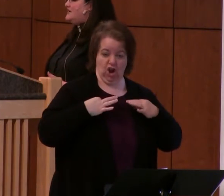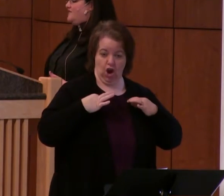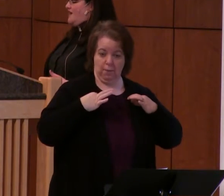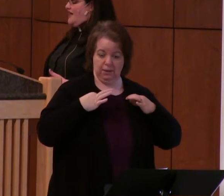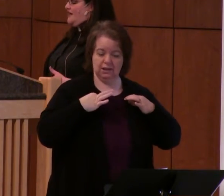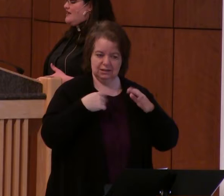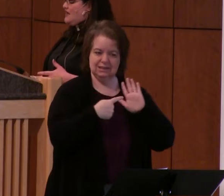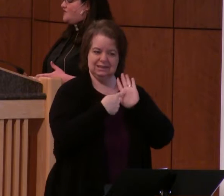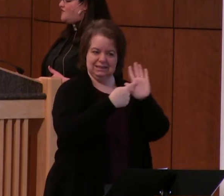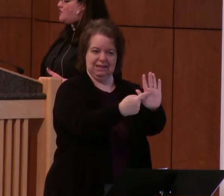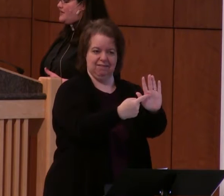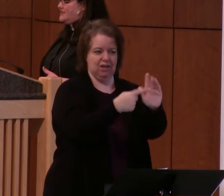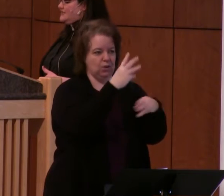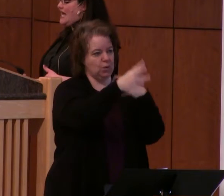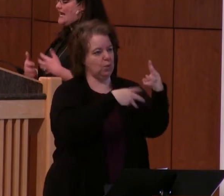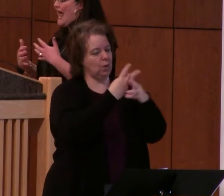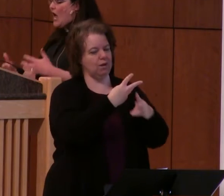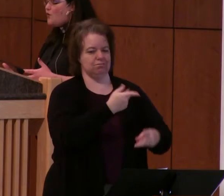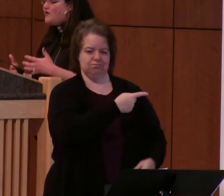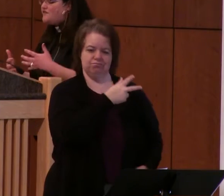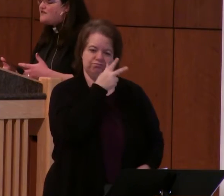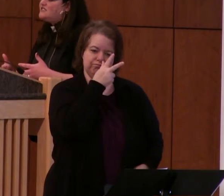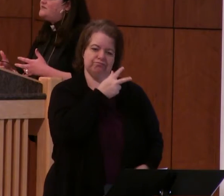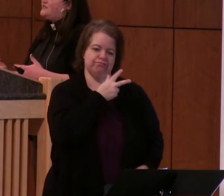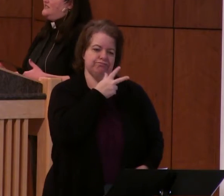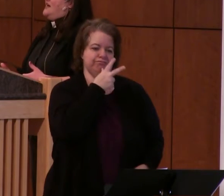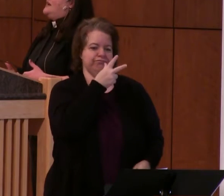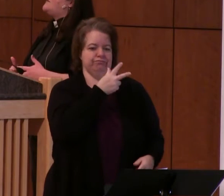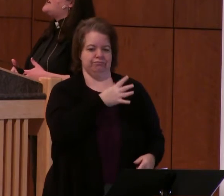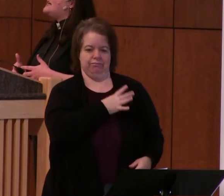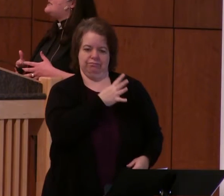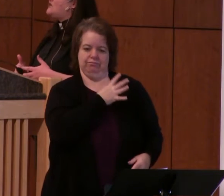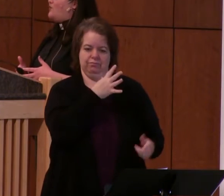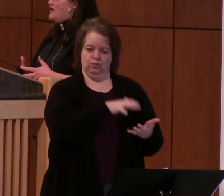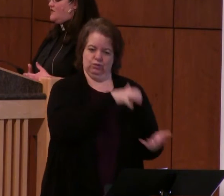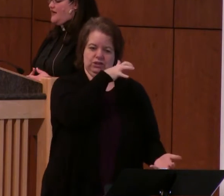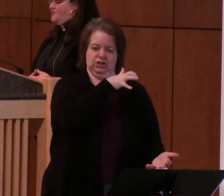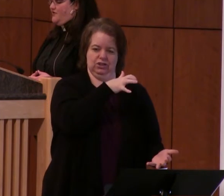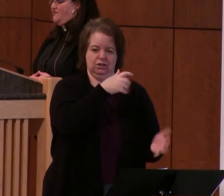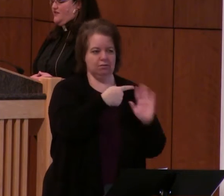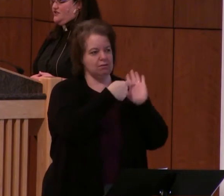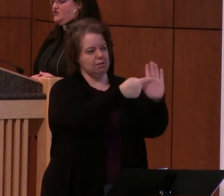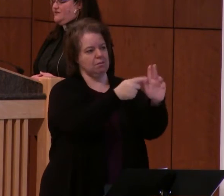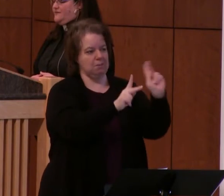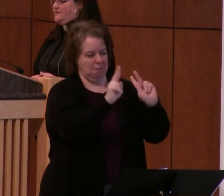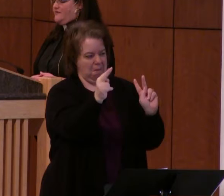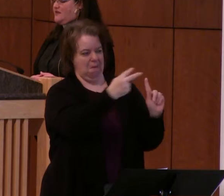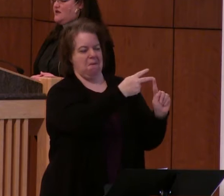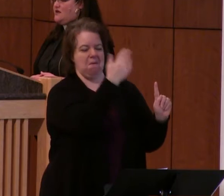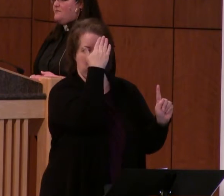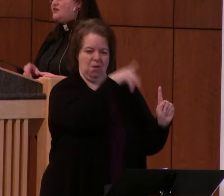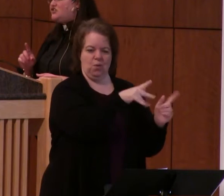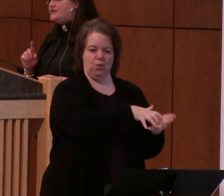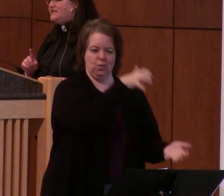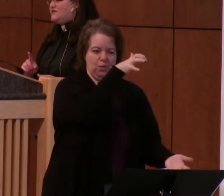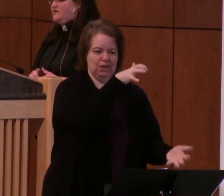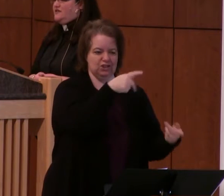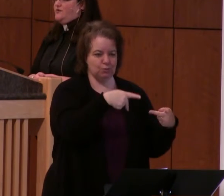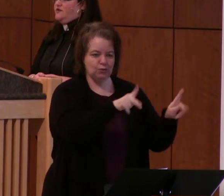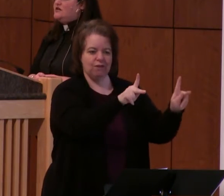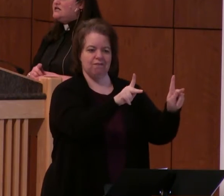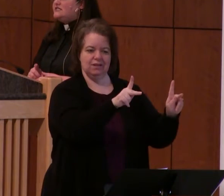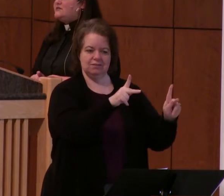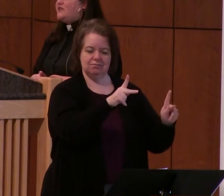would signify affluence, an outward visible sign of his wealth and privilege. But just